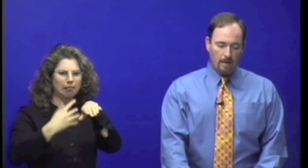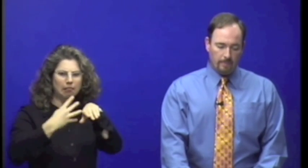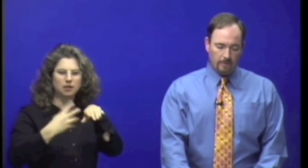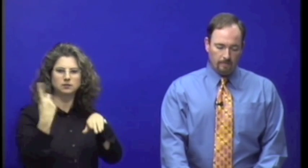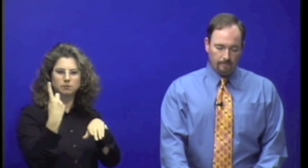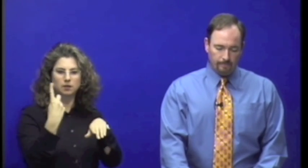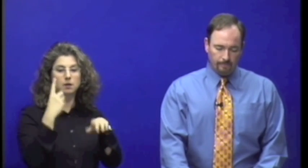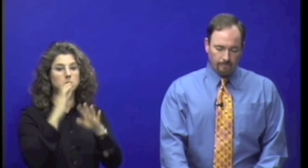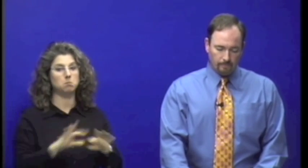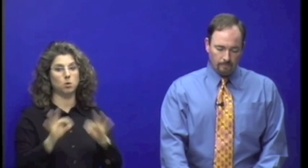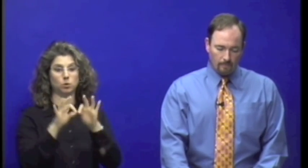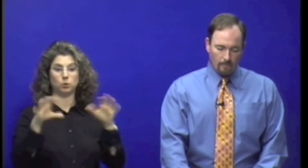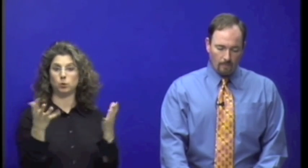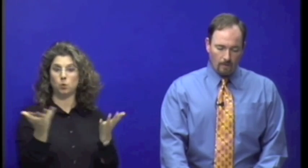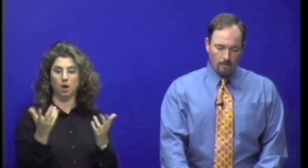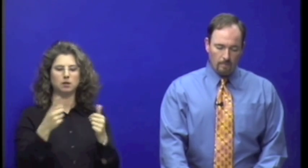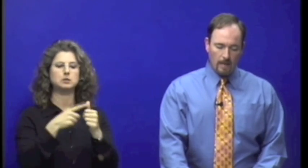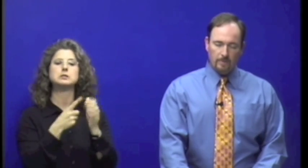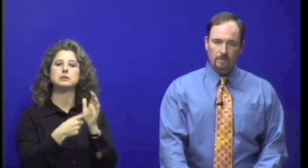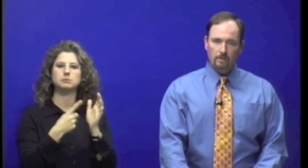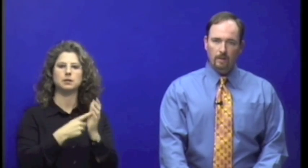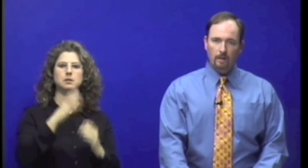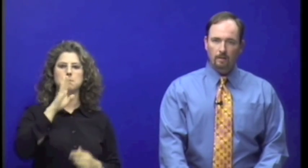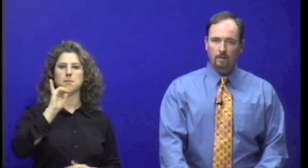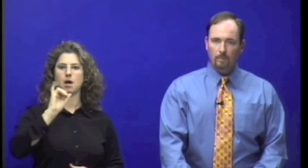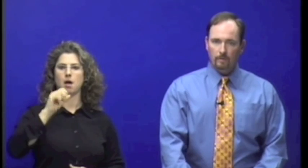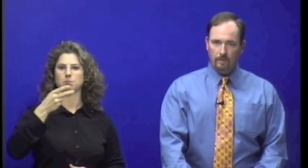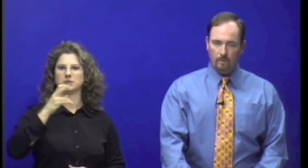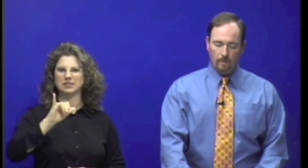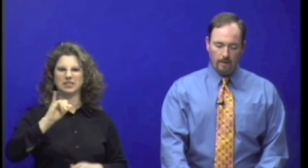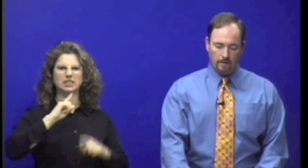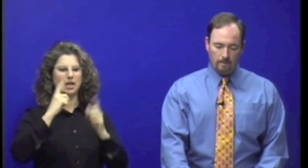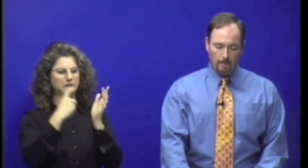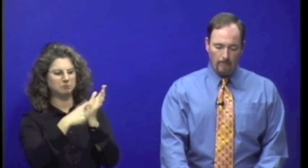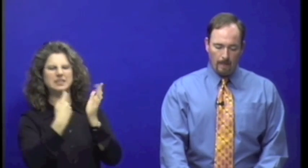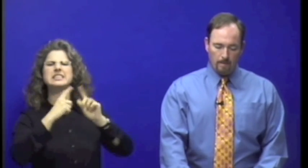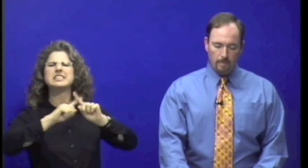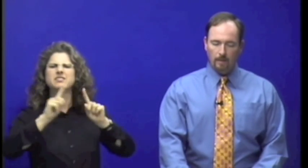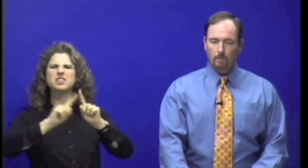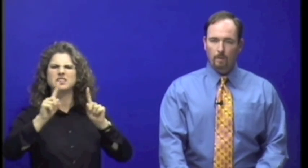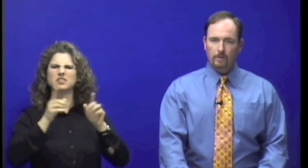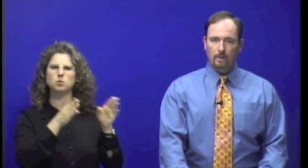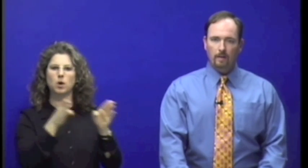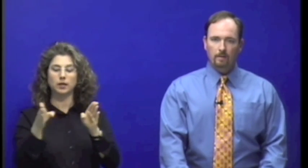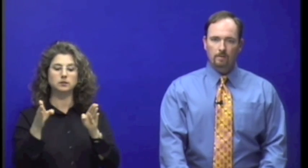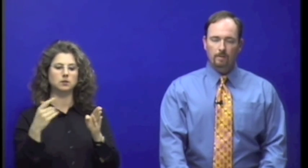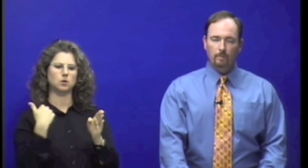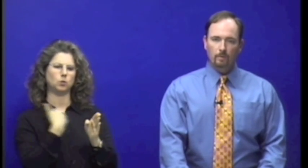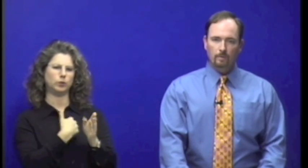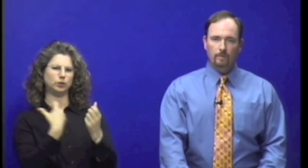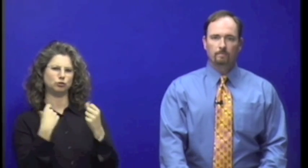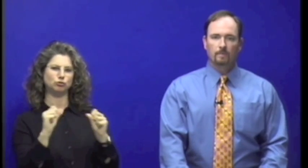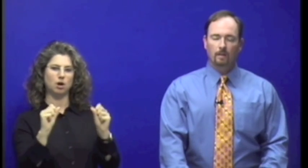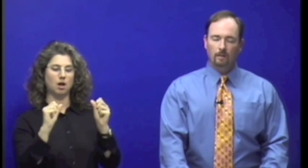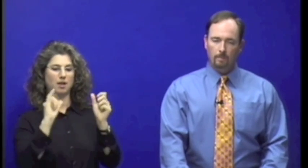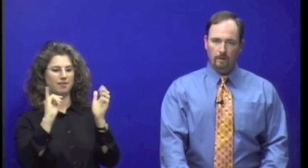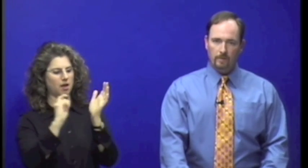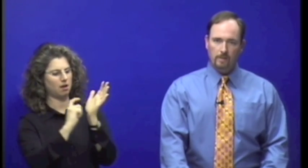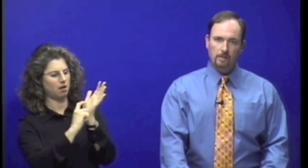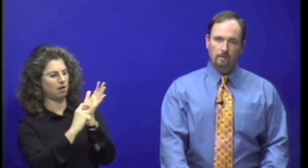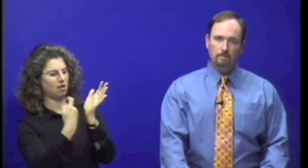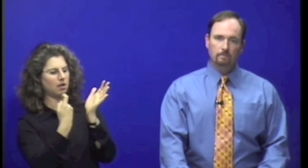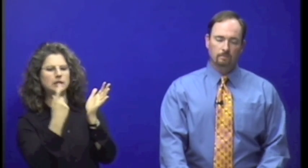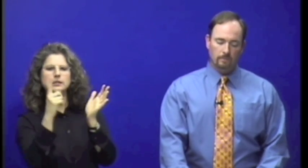do a biopsy. Biopsies are done in a number of different ways. Mainly what we try to do is remove a little